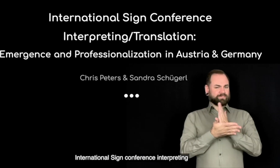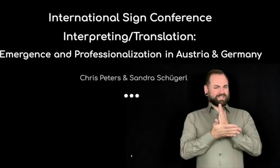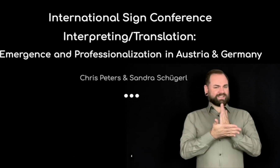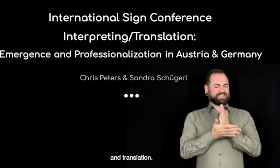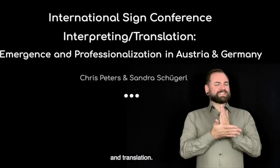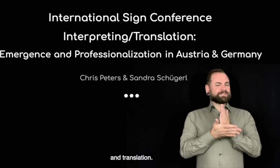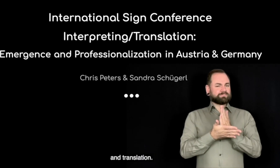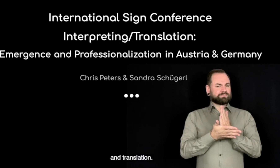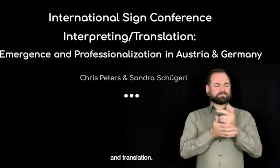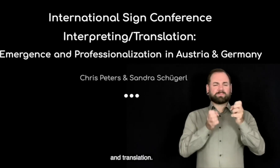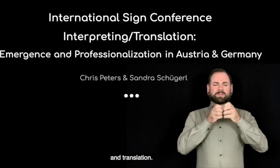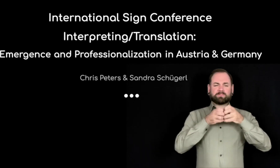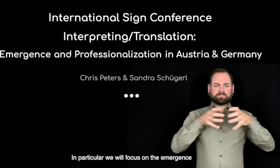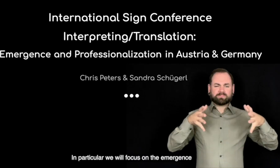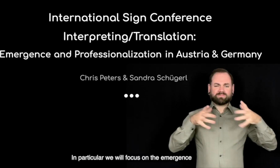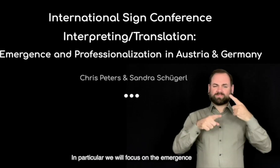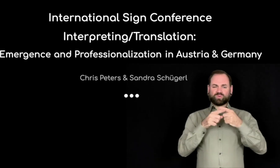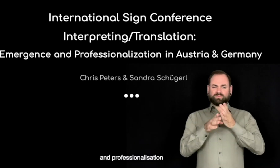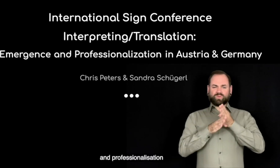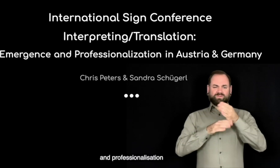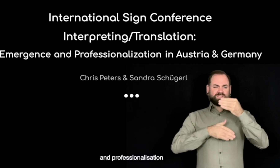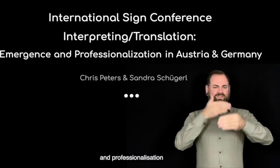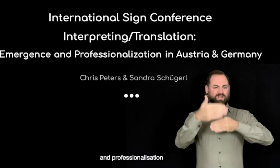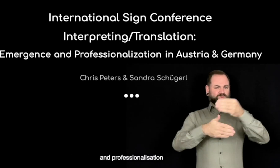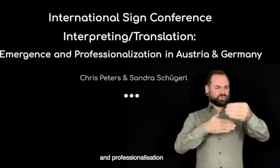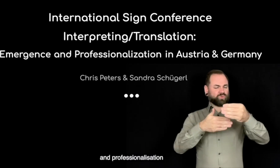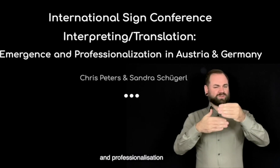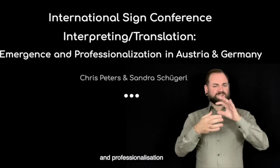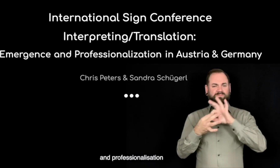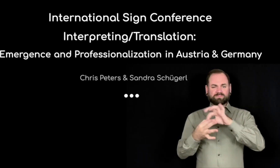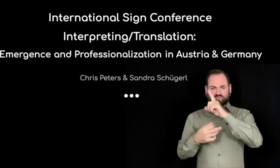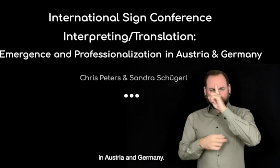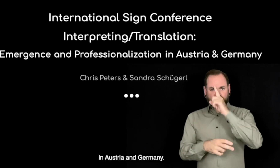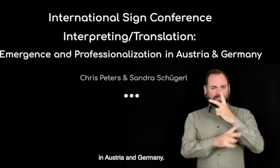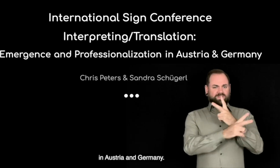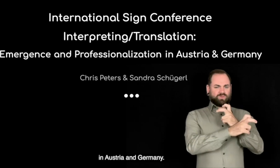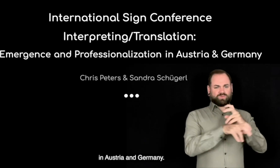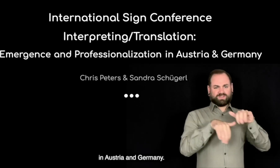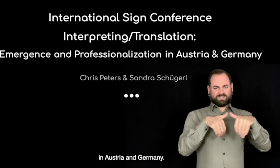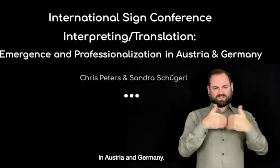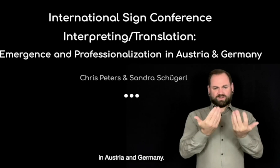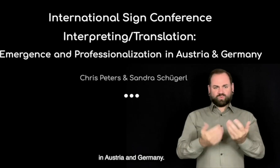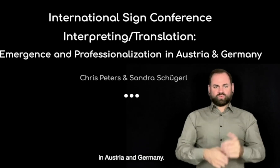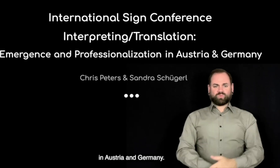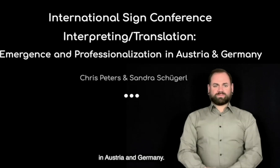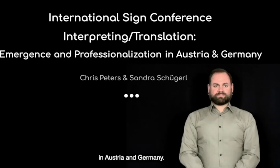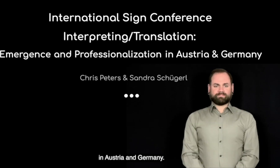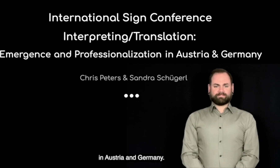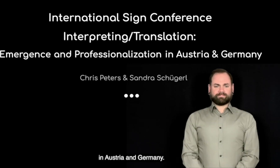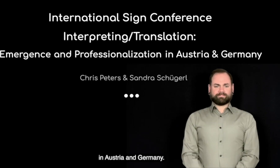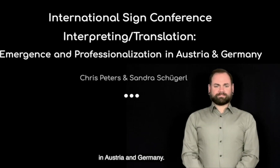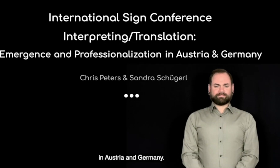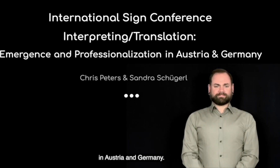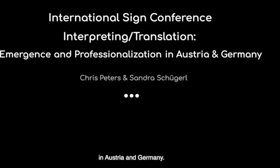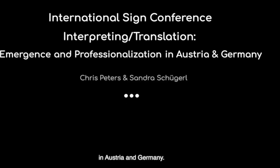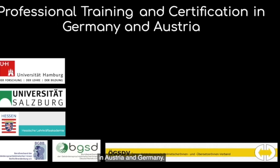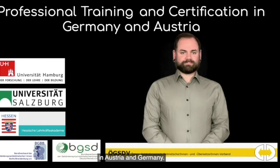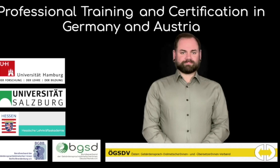In particular, we will focus on the emergence and professionalization in Austria and Germany. So how does one become certified